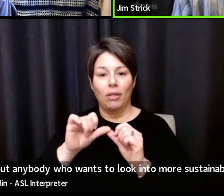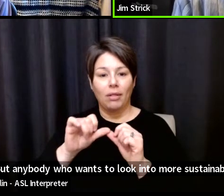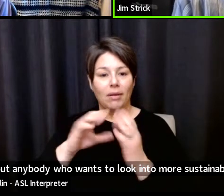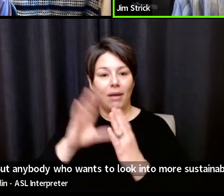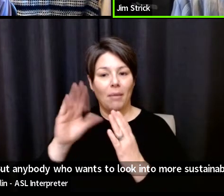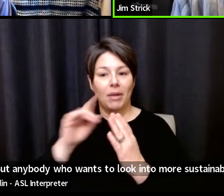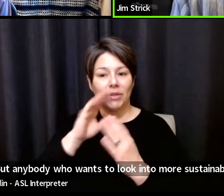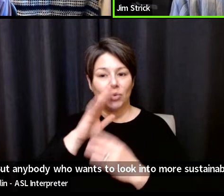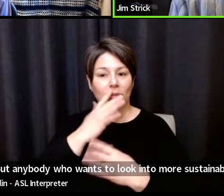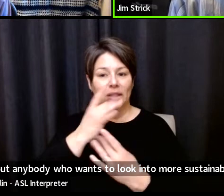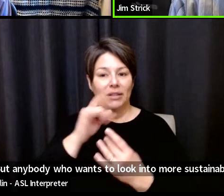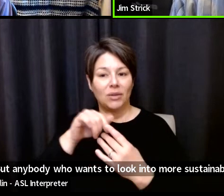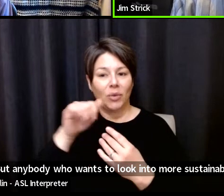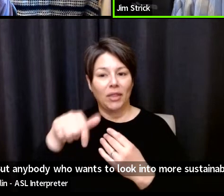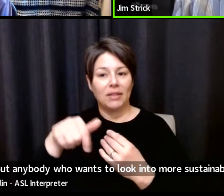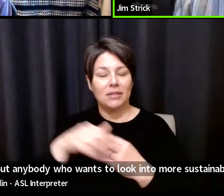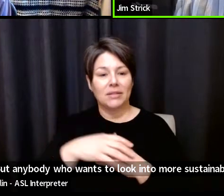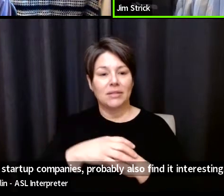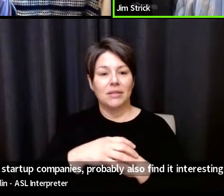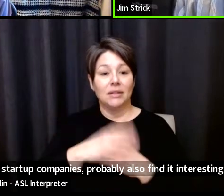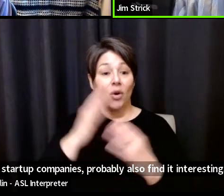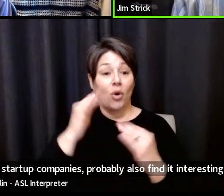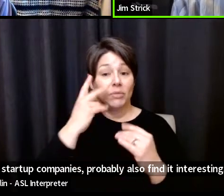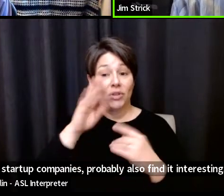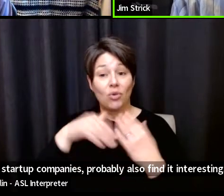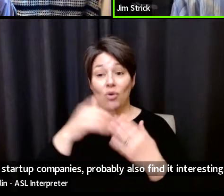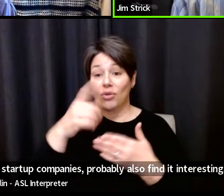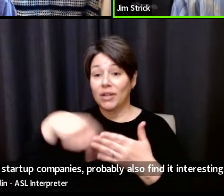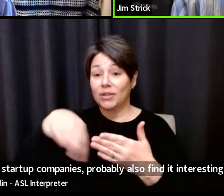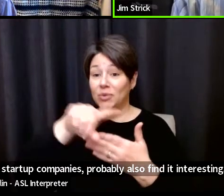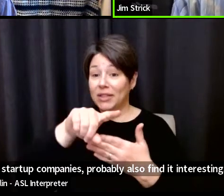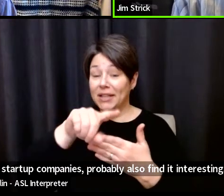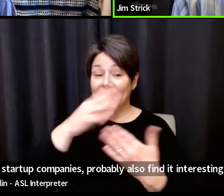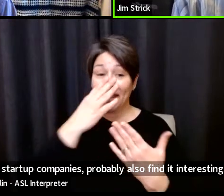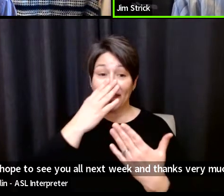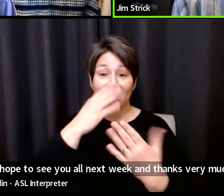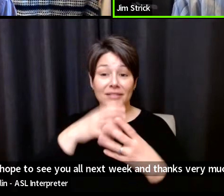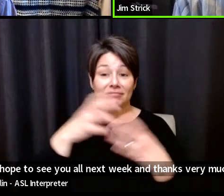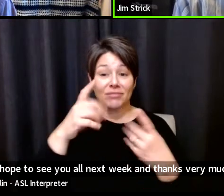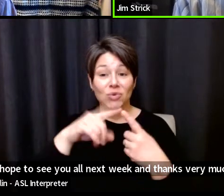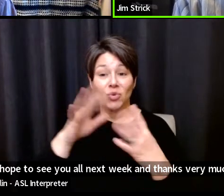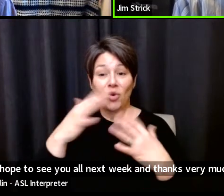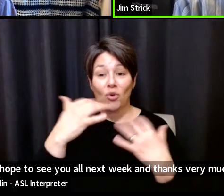find it interesting. I hope to see you all next week, and thanks very much to the